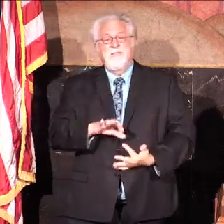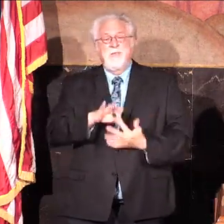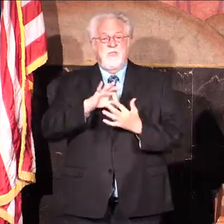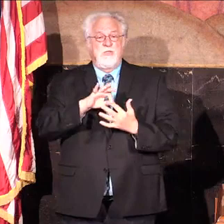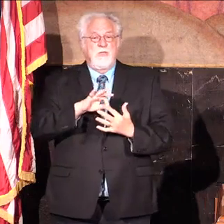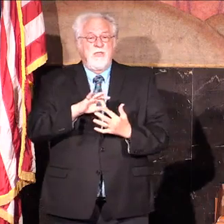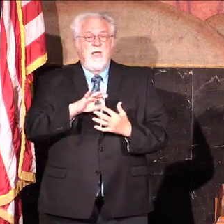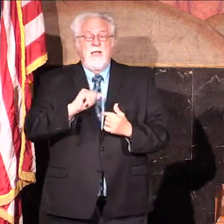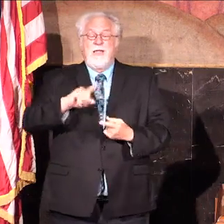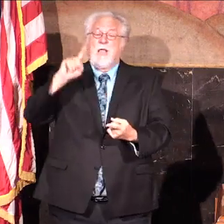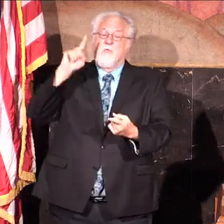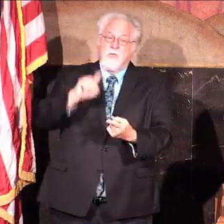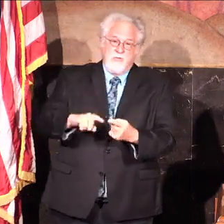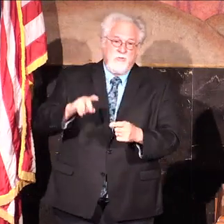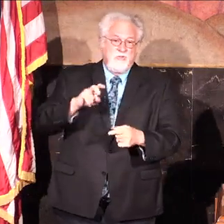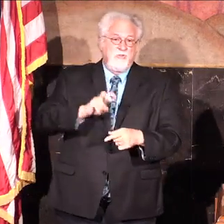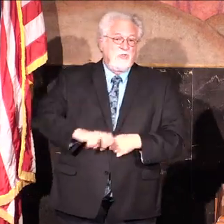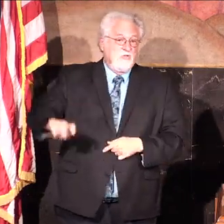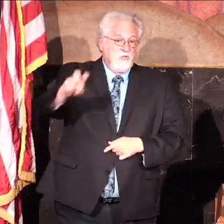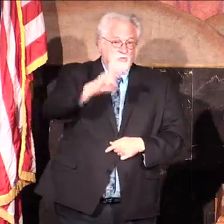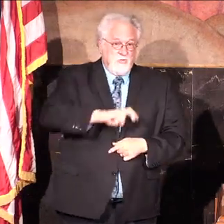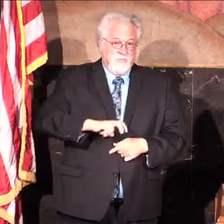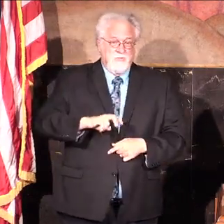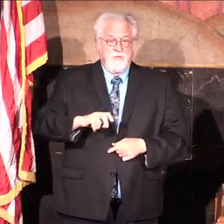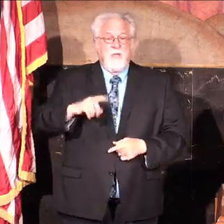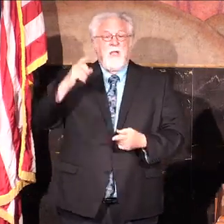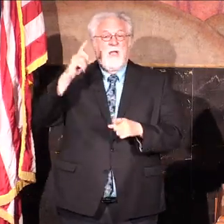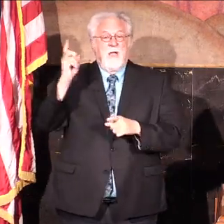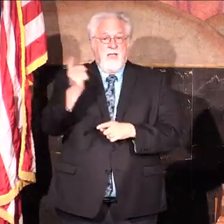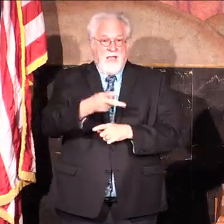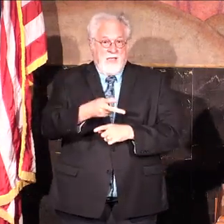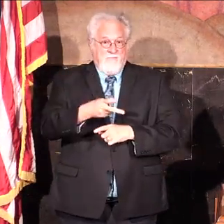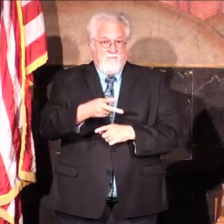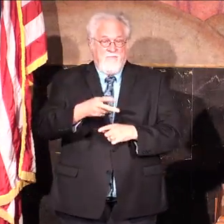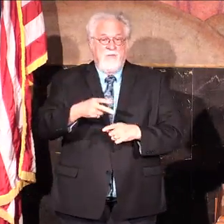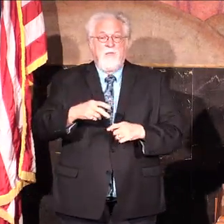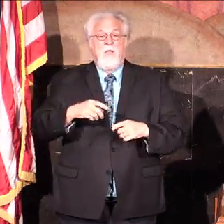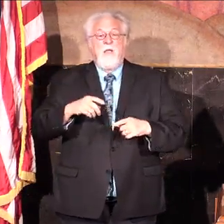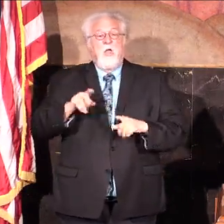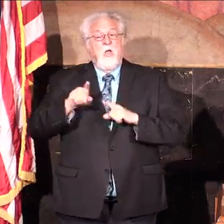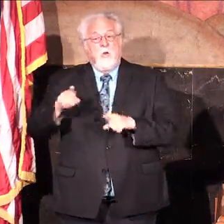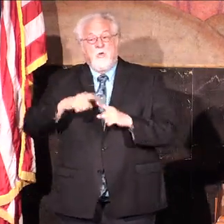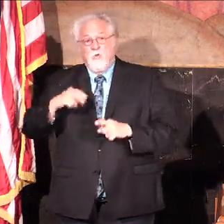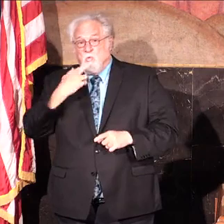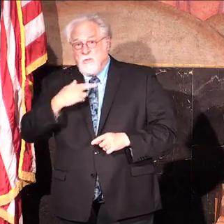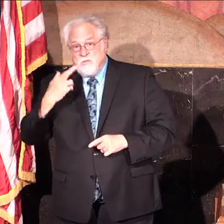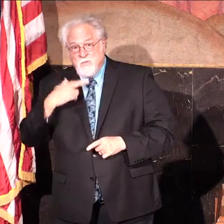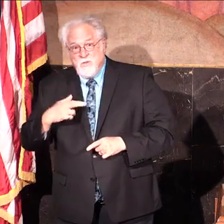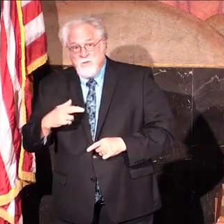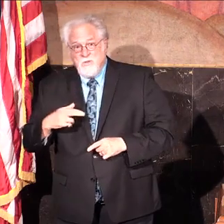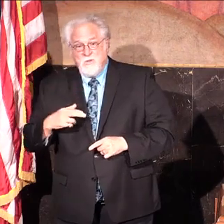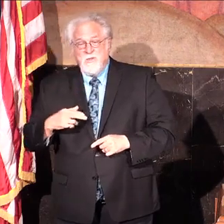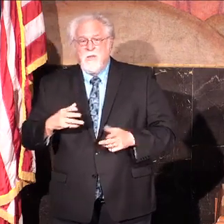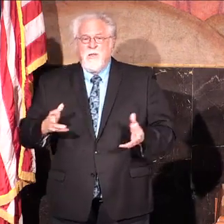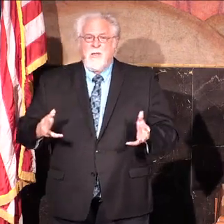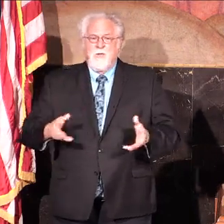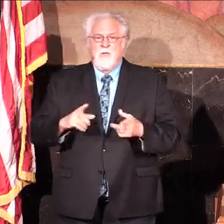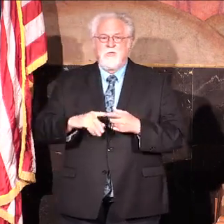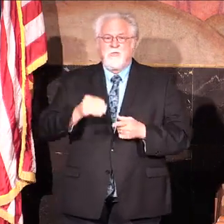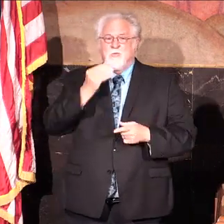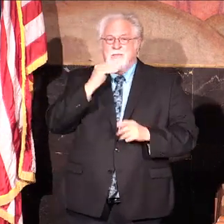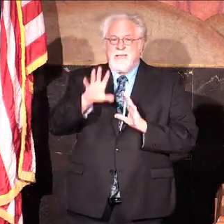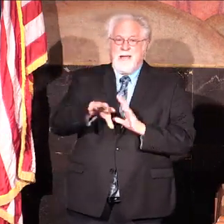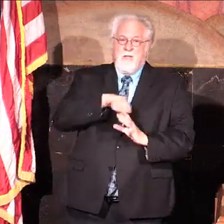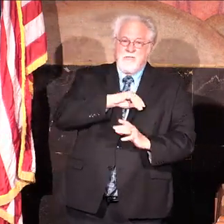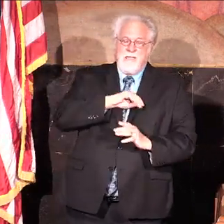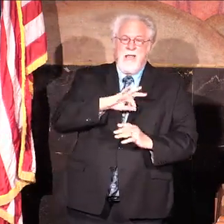reduce your trips outside of the house by 50%. And when you go to a restaurant, we'd encourage you to dine